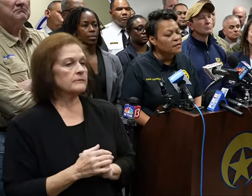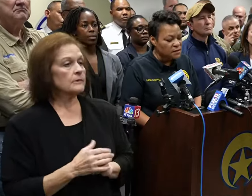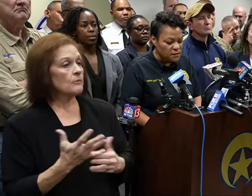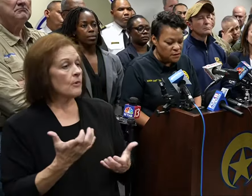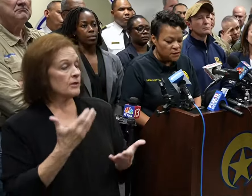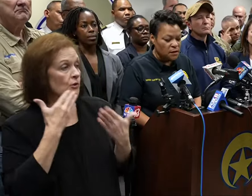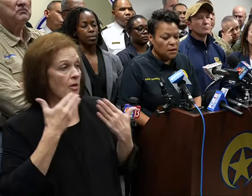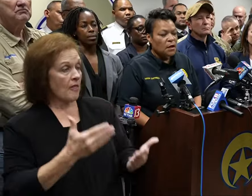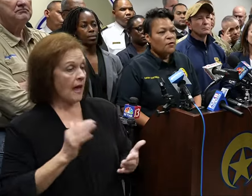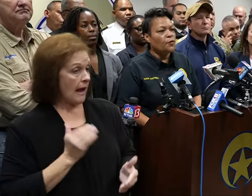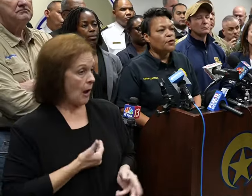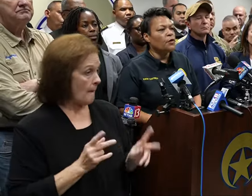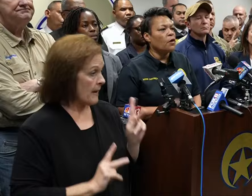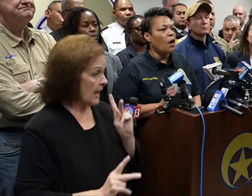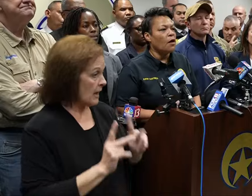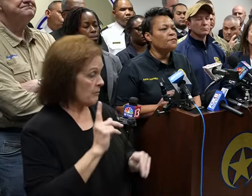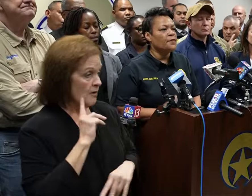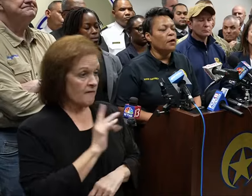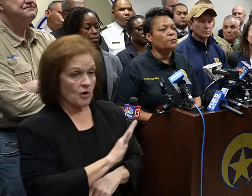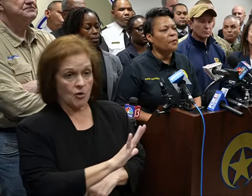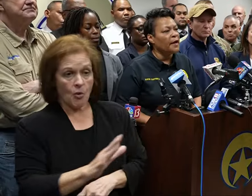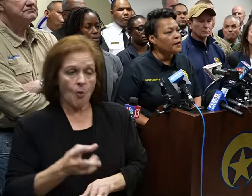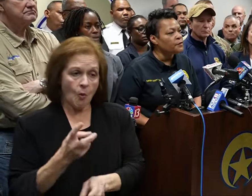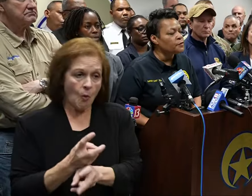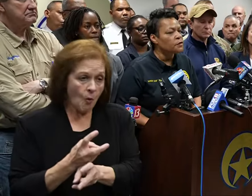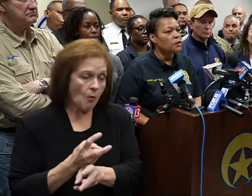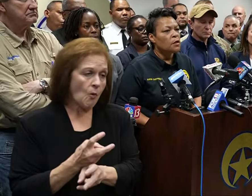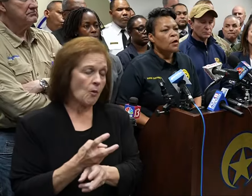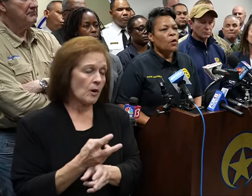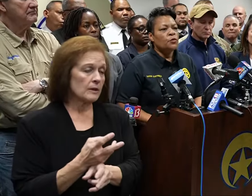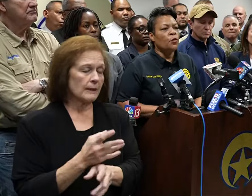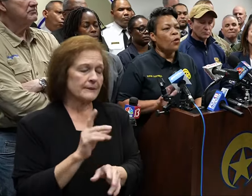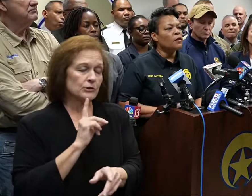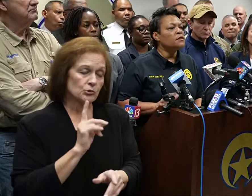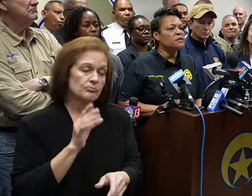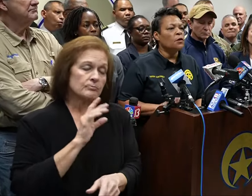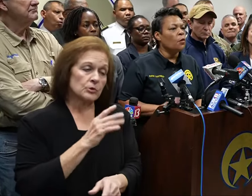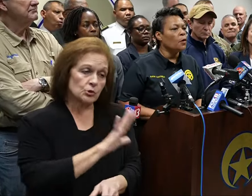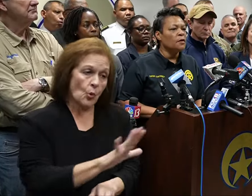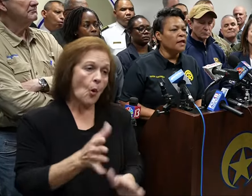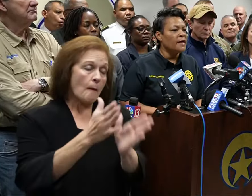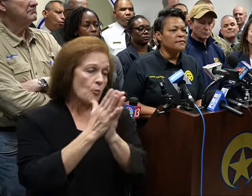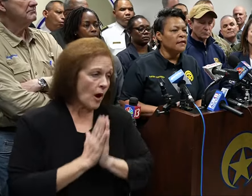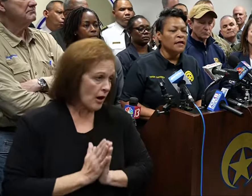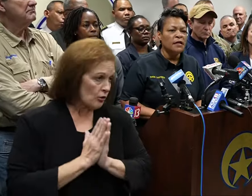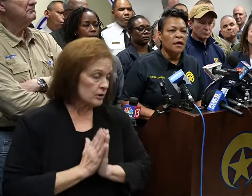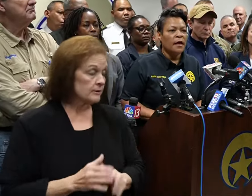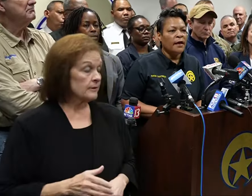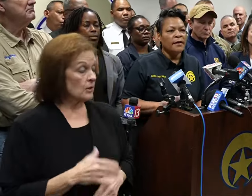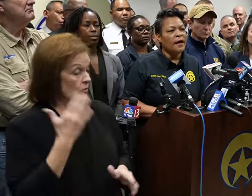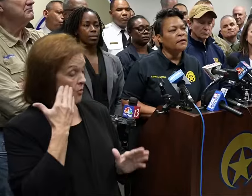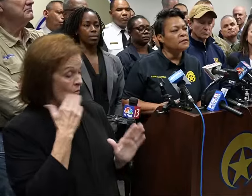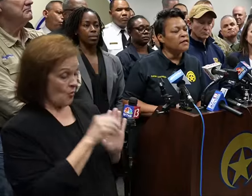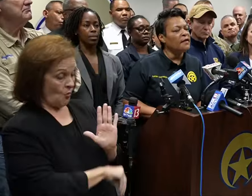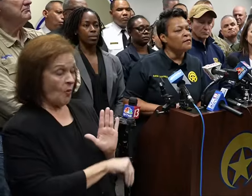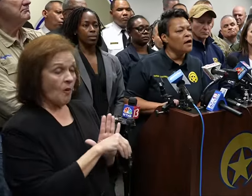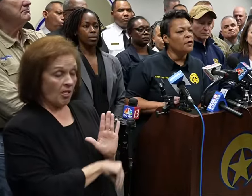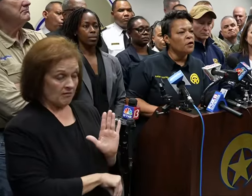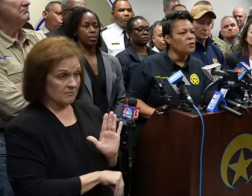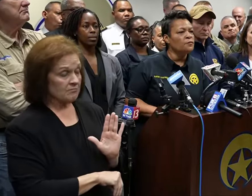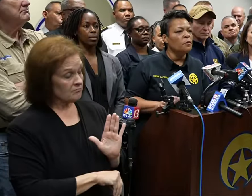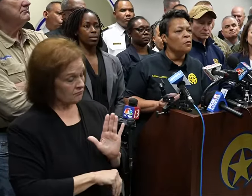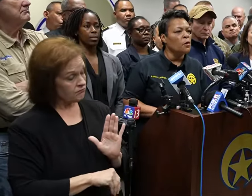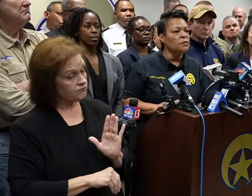our citizens for your heartfelt prayers. New Orleans is a world-class city, and I can say that